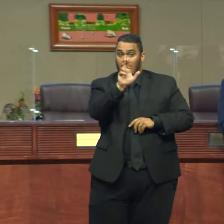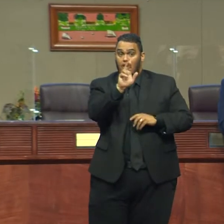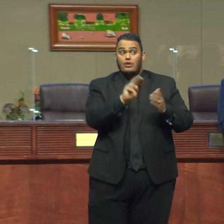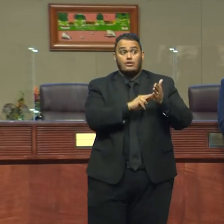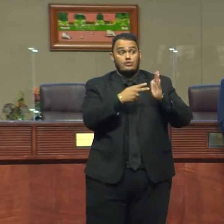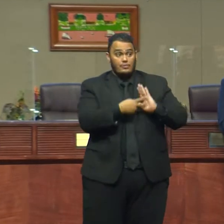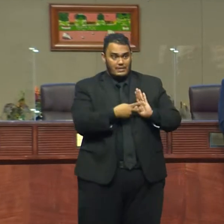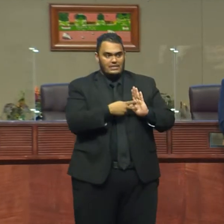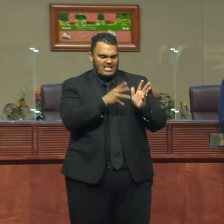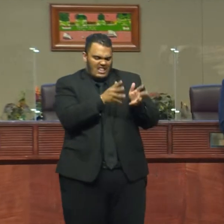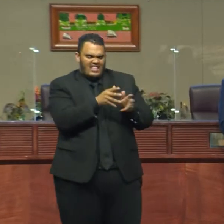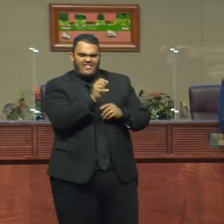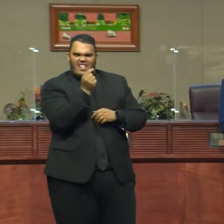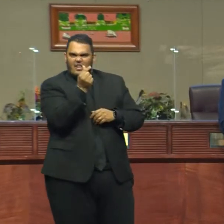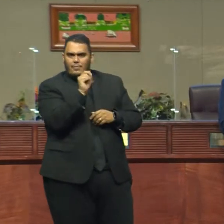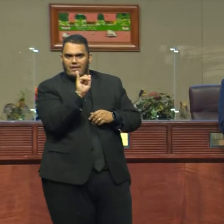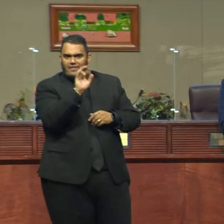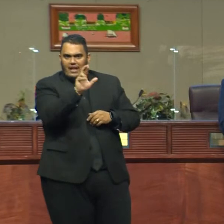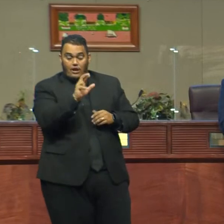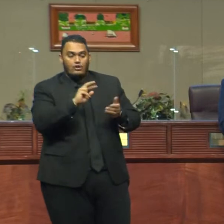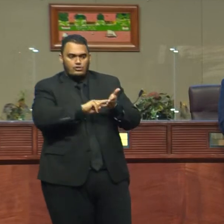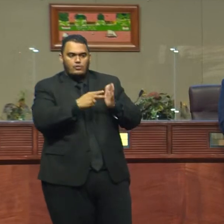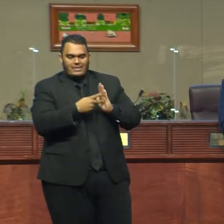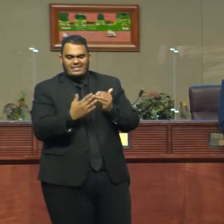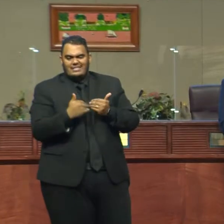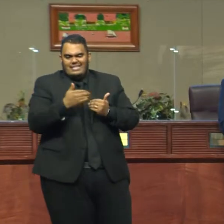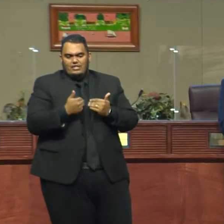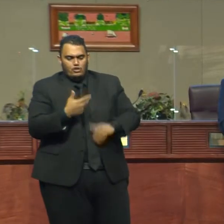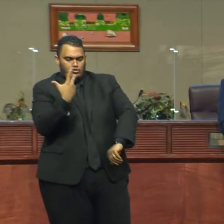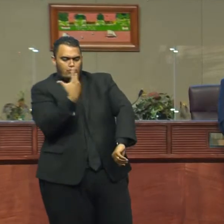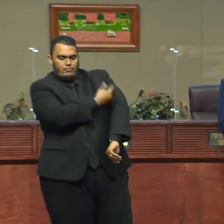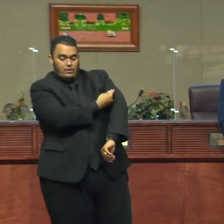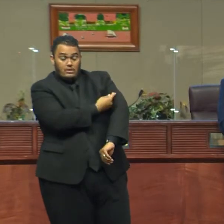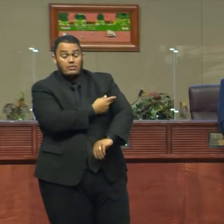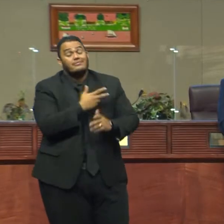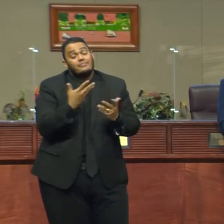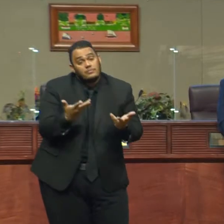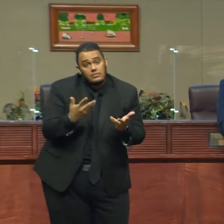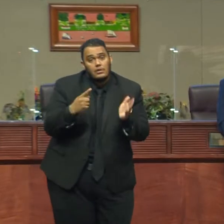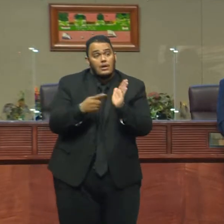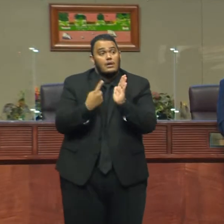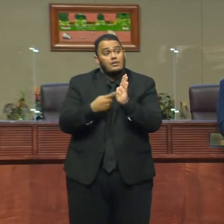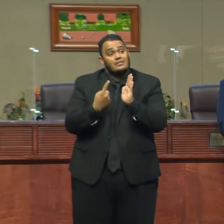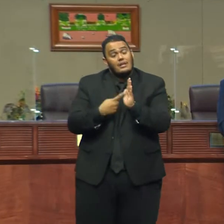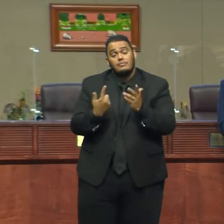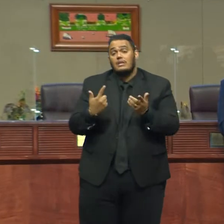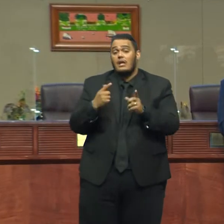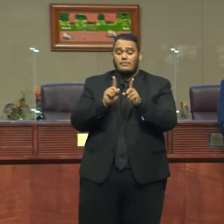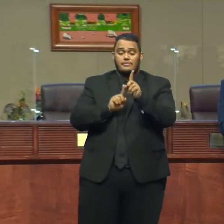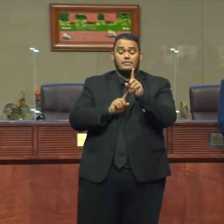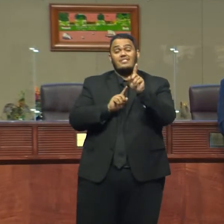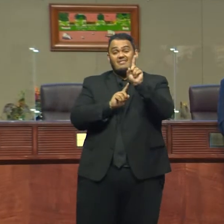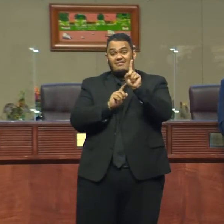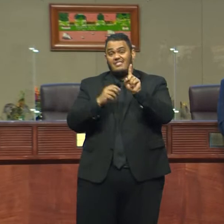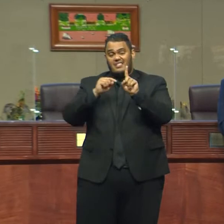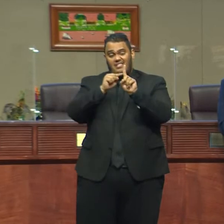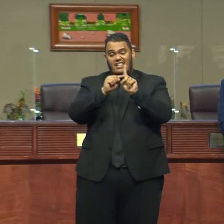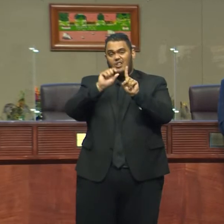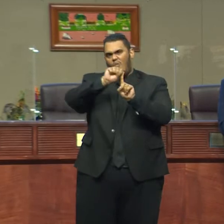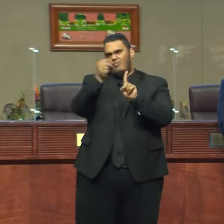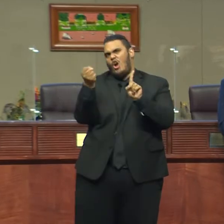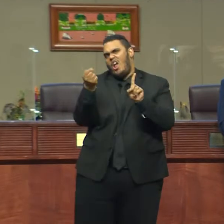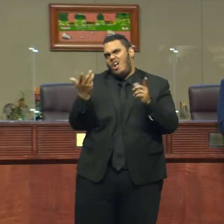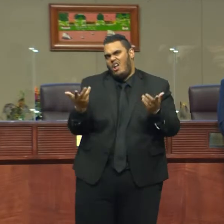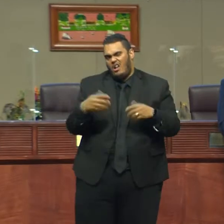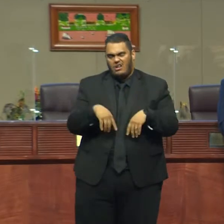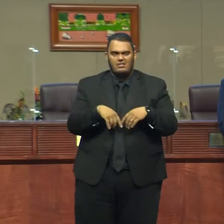So you have to give the exact dosage. So sometimes could happen that a needle gets broken, gets bended, you cannot switch